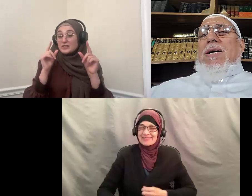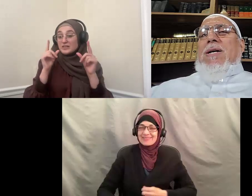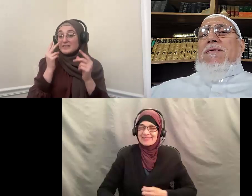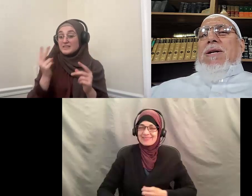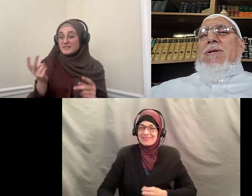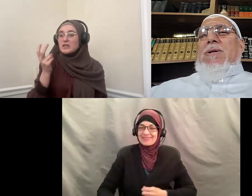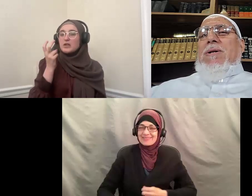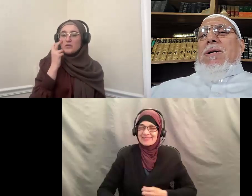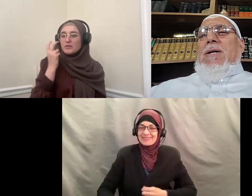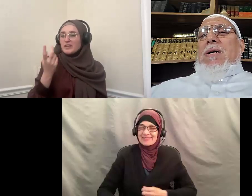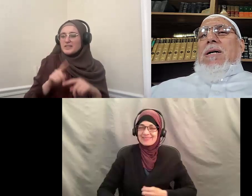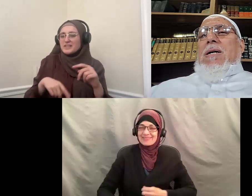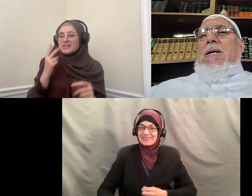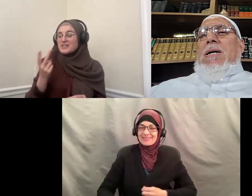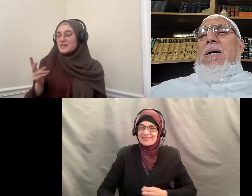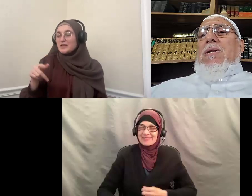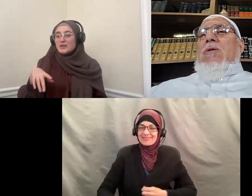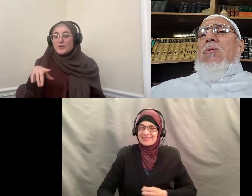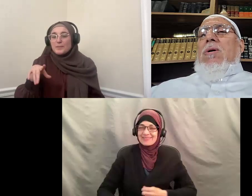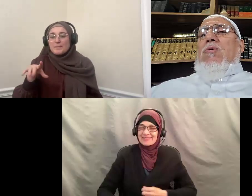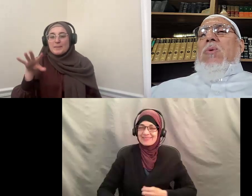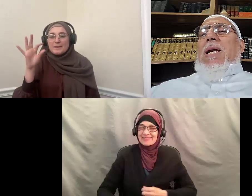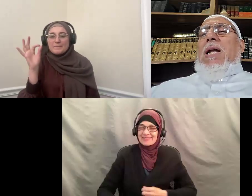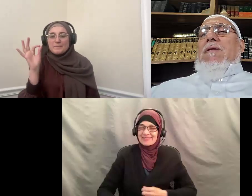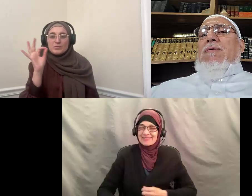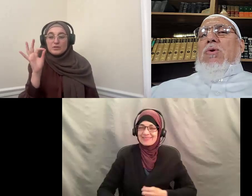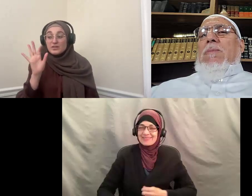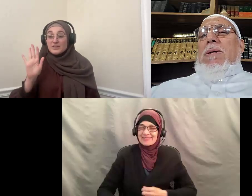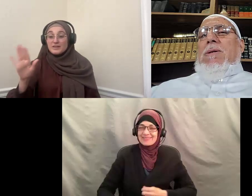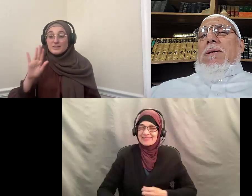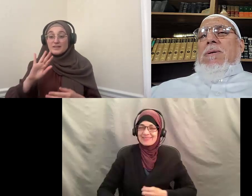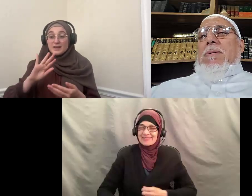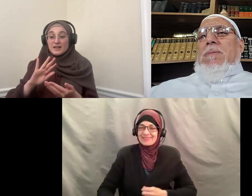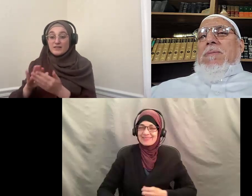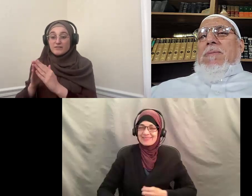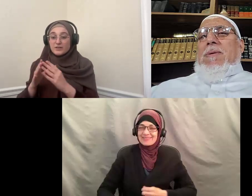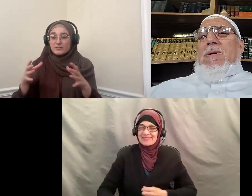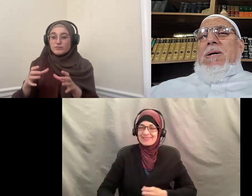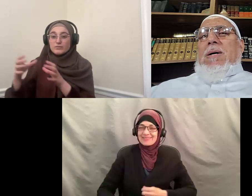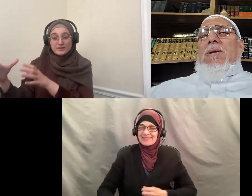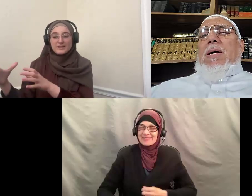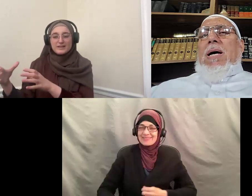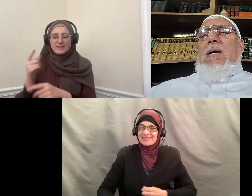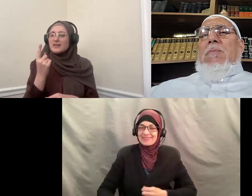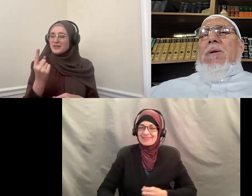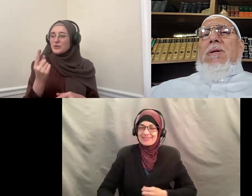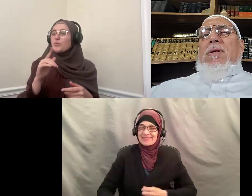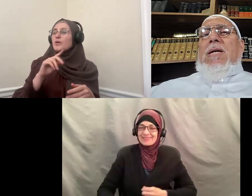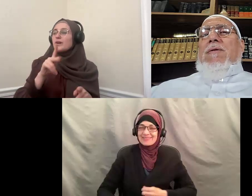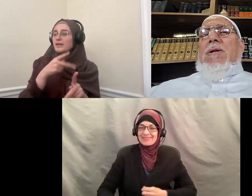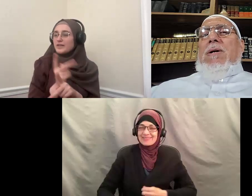followers outside the village. And that was one level of torment. And the ayah